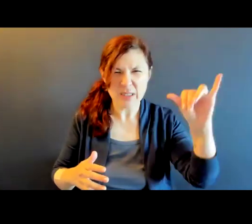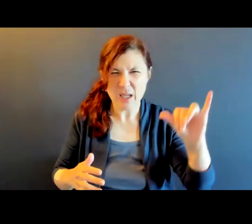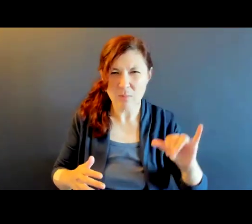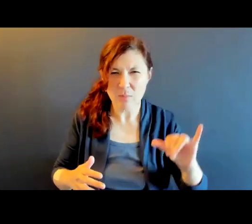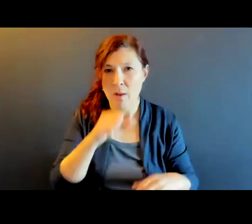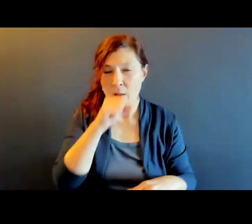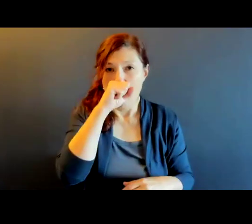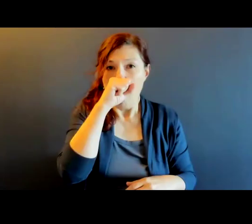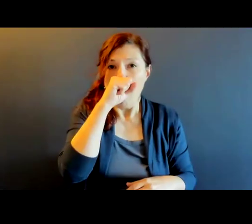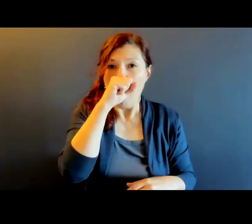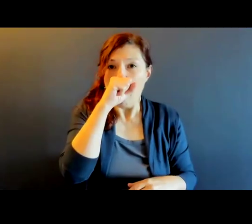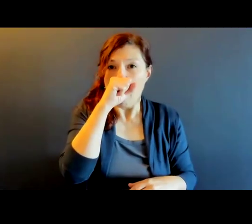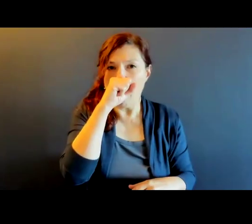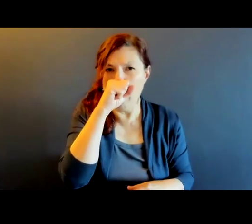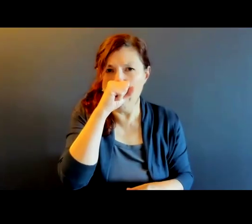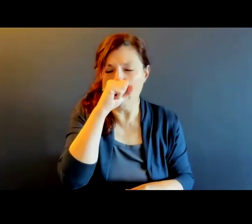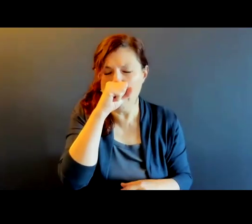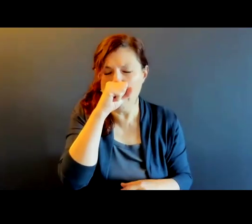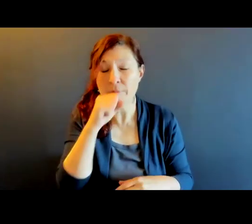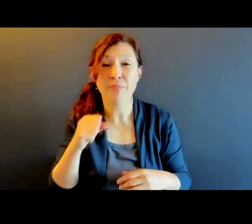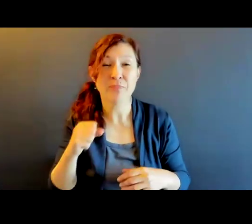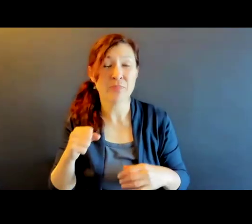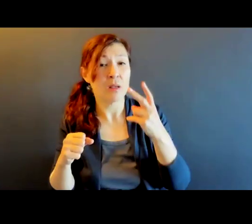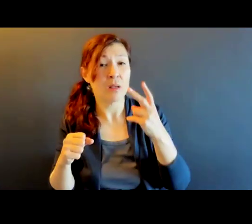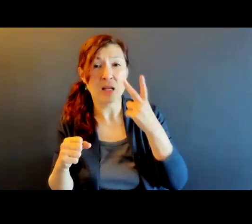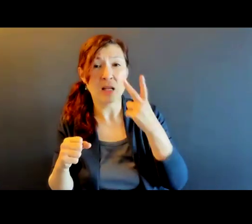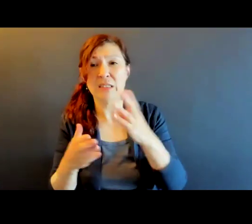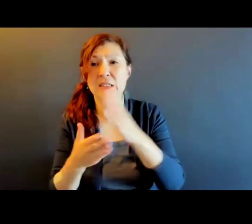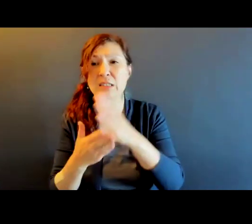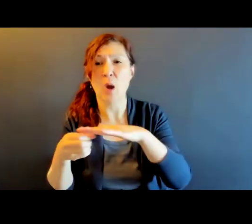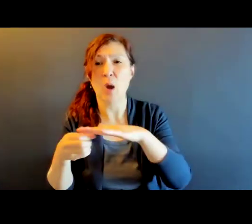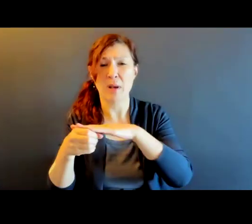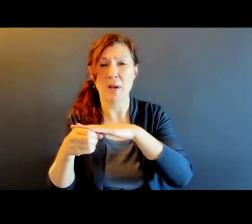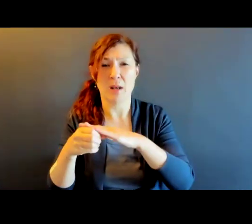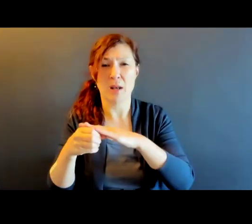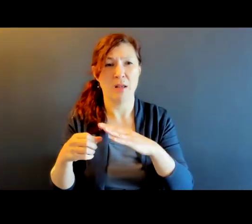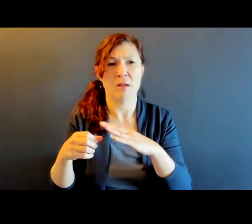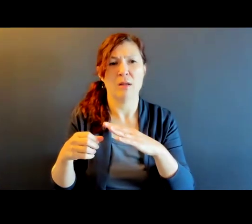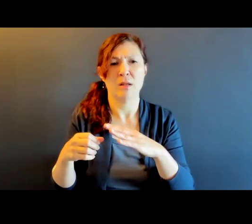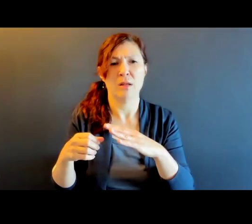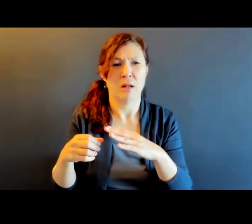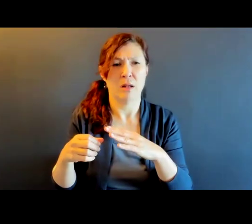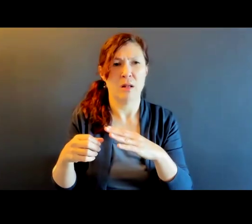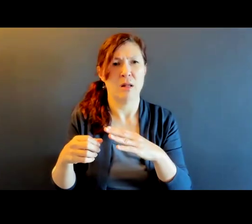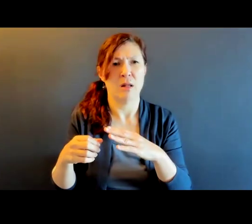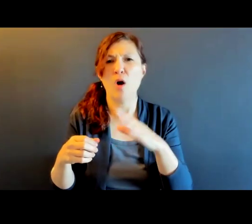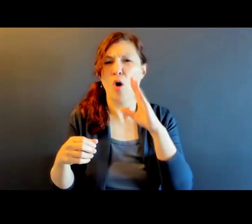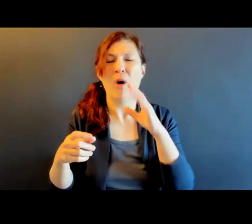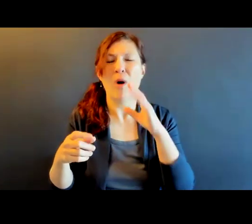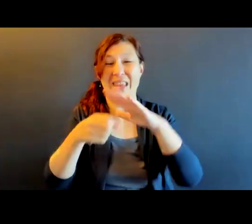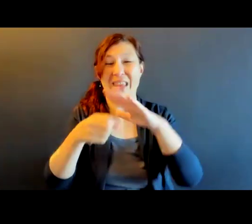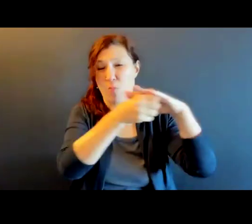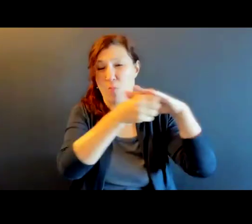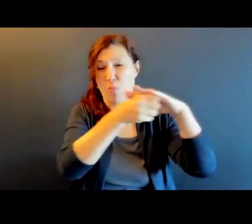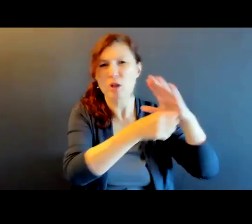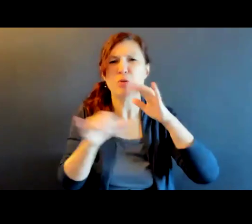increase representations from neighborhoods that have more applicants, making it less geographically representative. This change would also